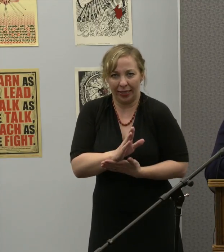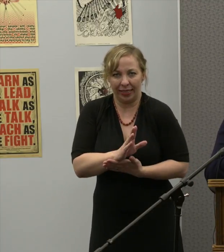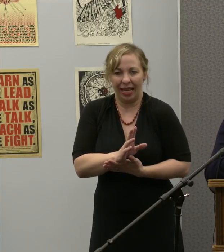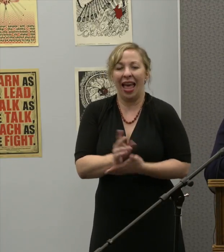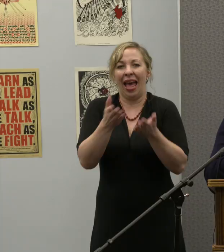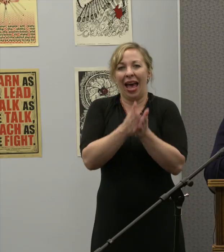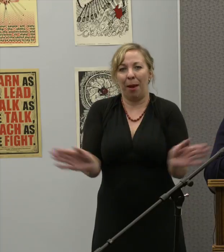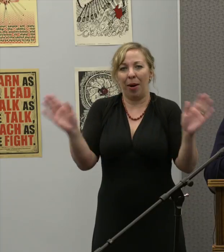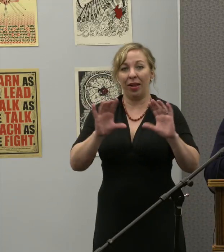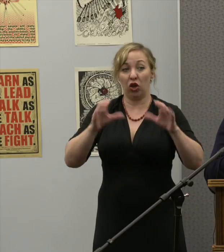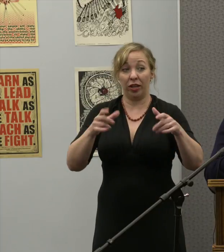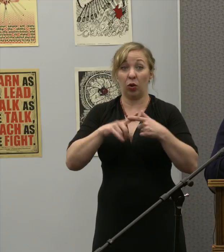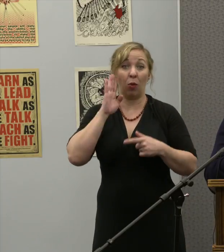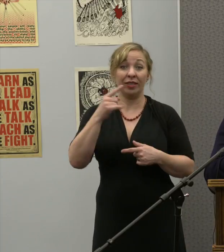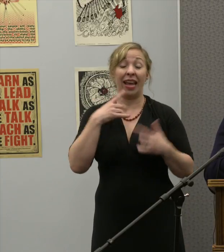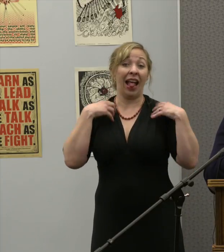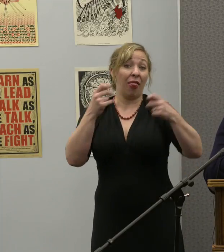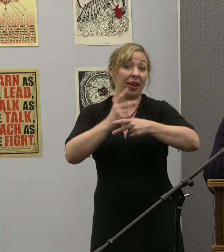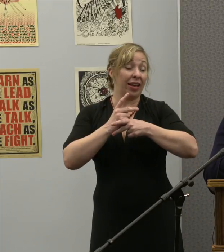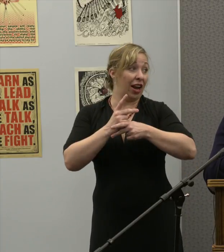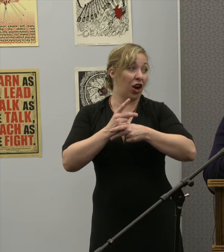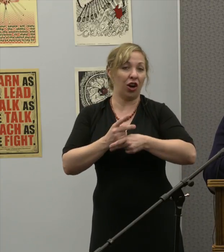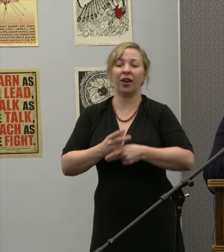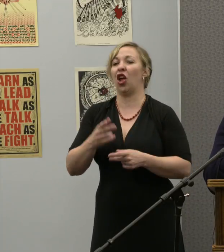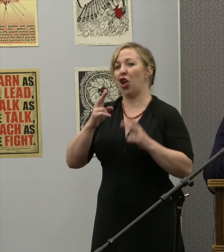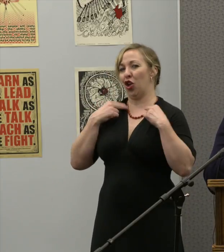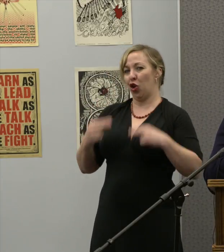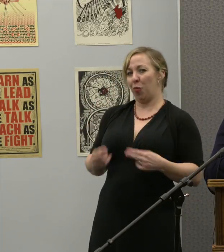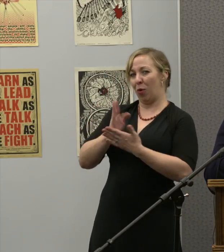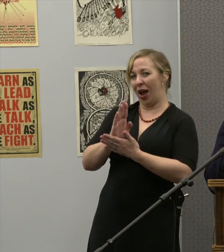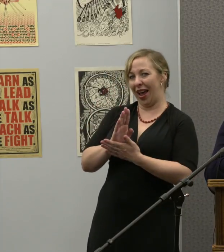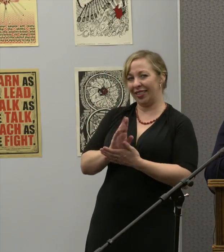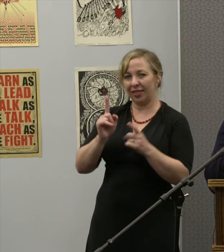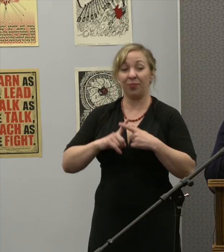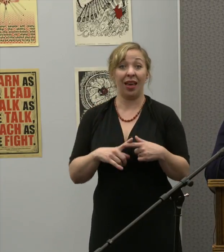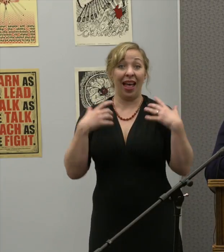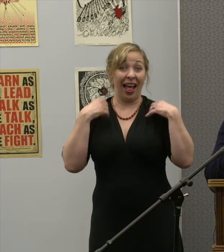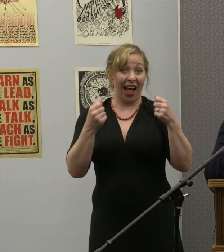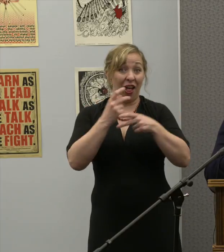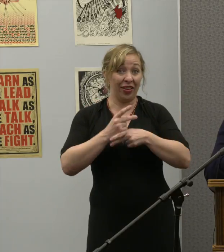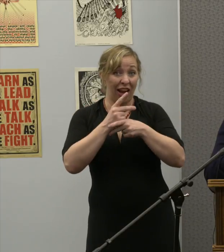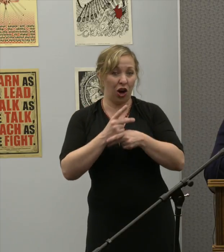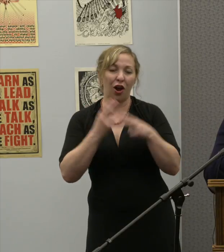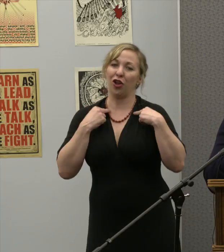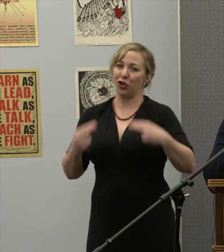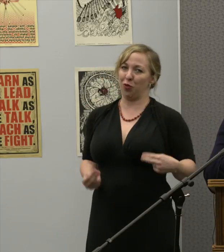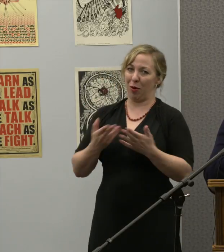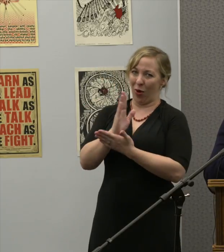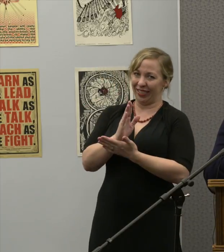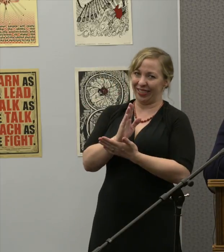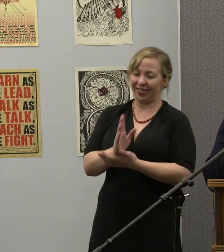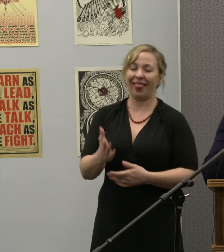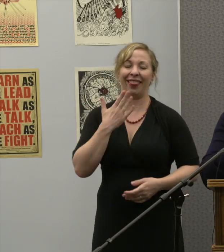y'all are gonna say human right, okay? Healthcare? Human right. Healthcare? Human right. Healthcare? Human